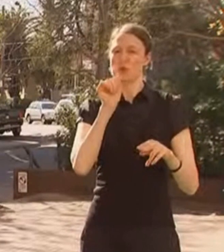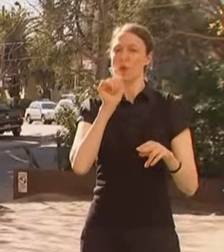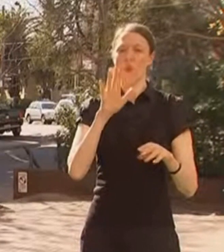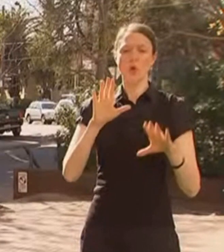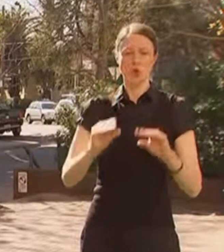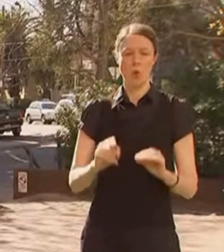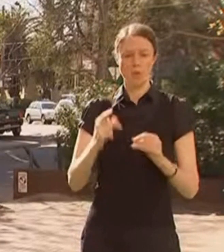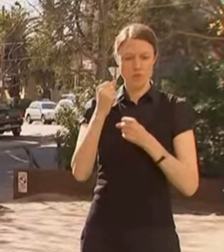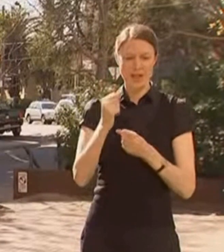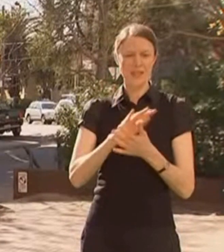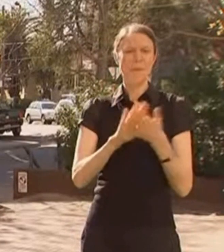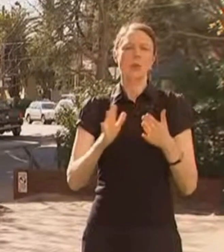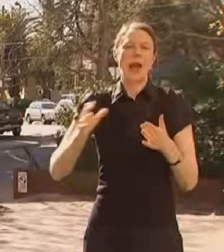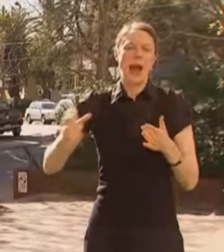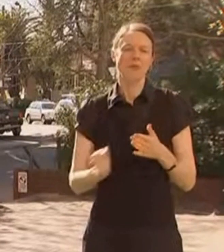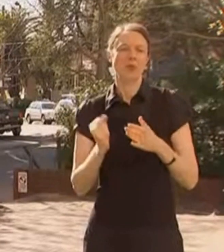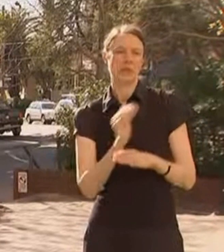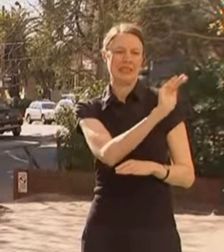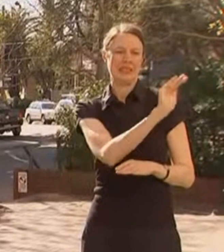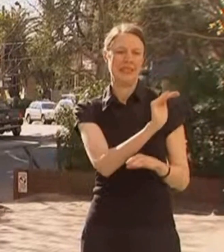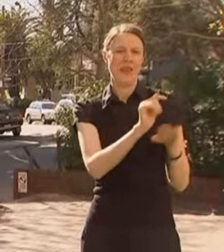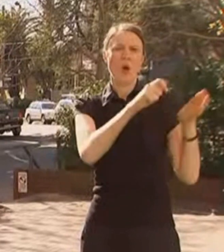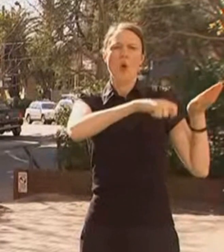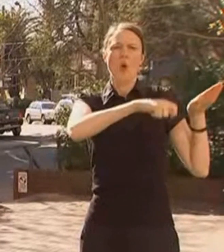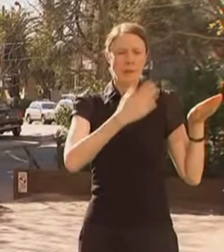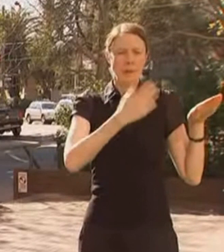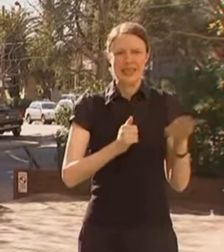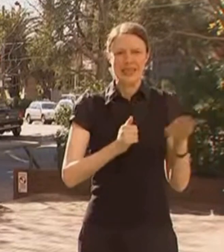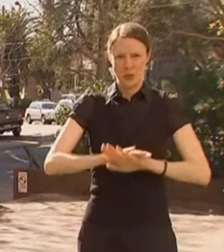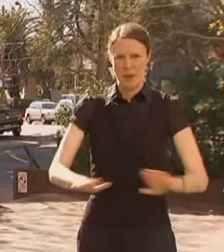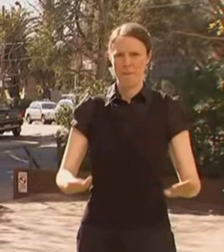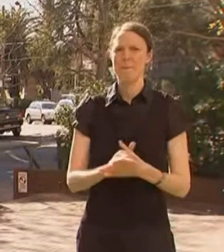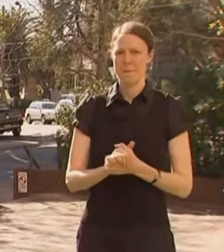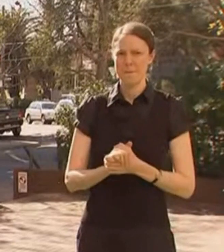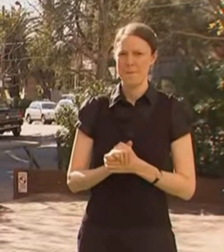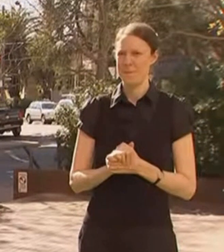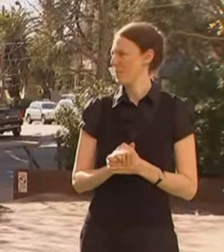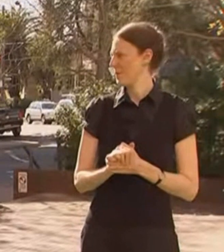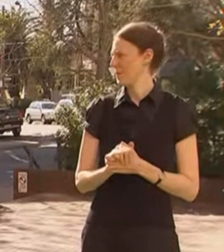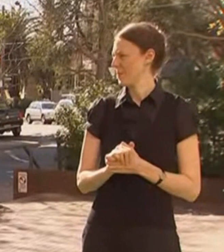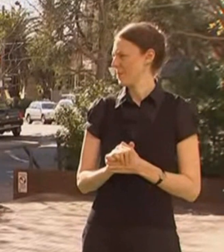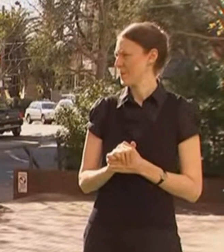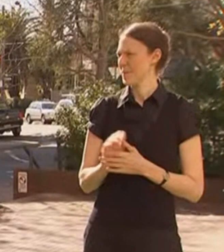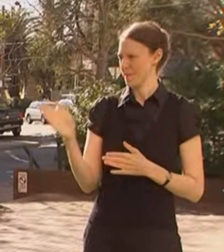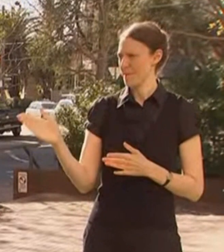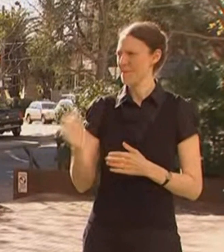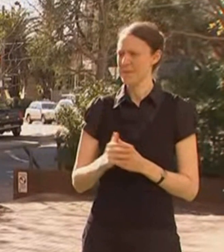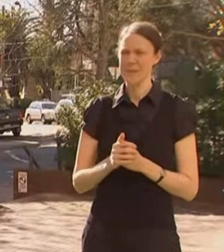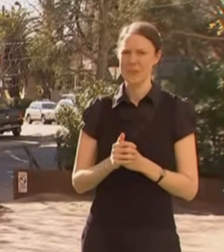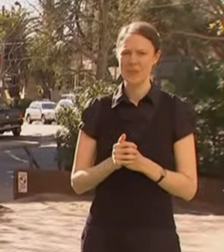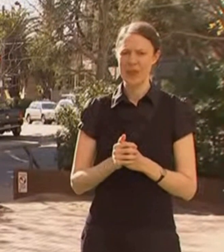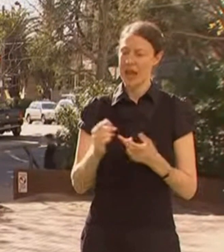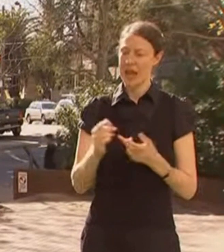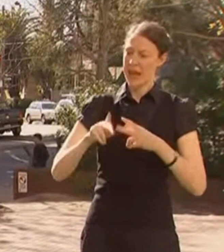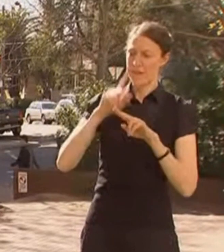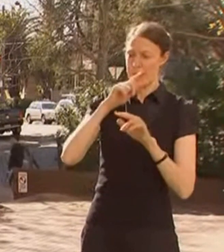in the appropriate amount of time, which means if the organisers refuse to stop the protest,